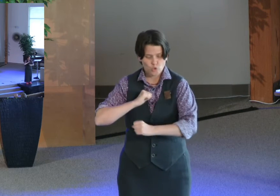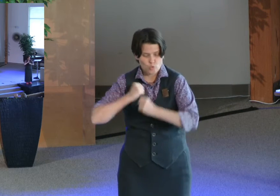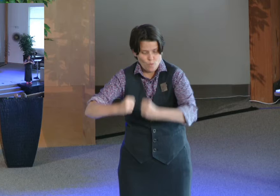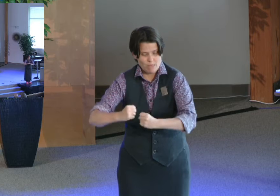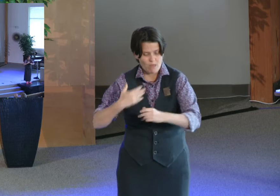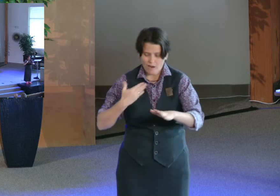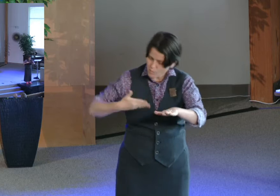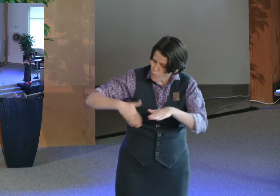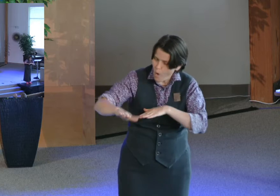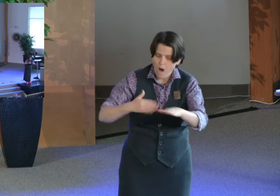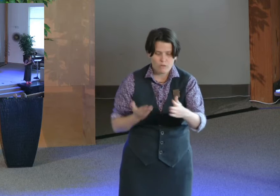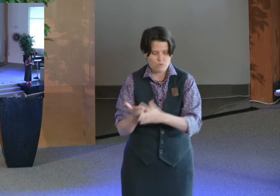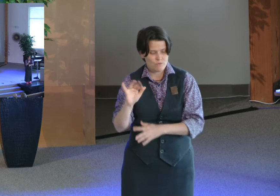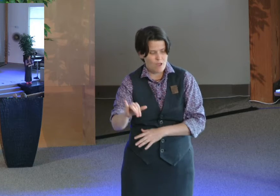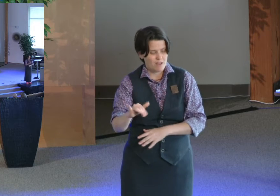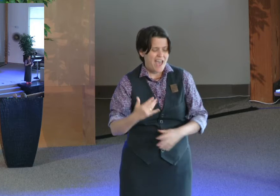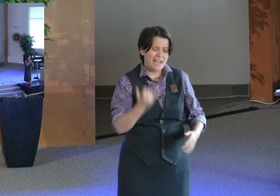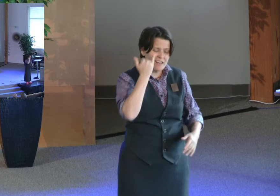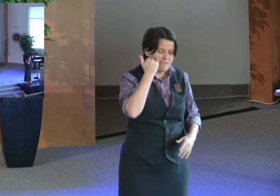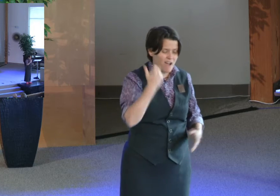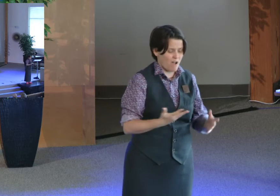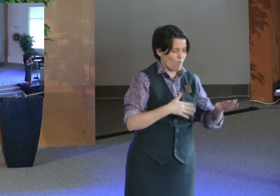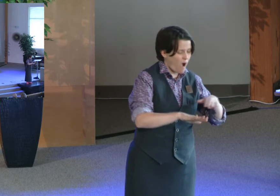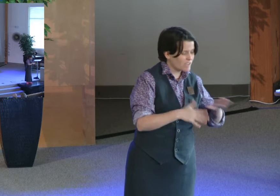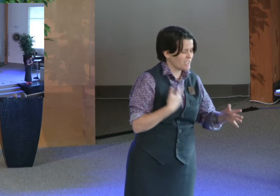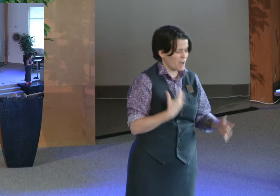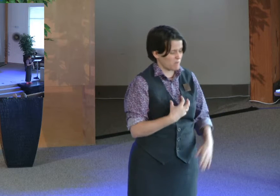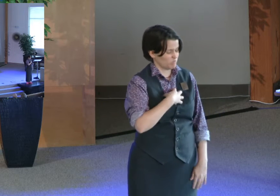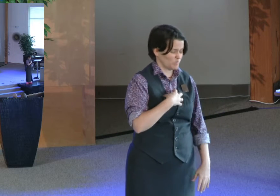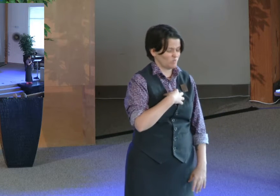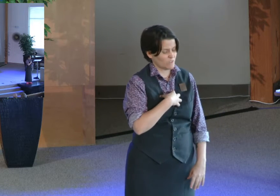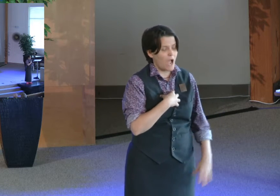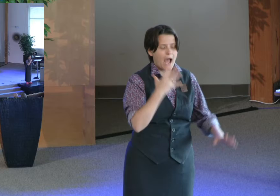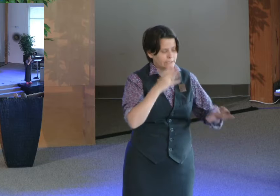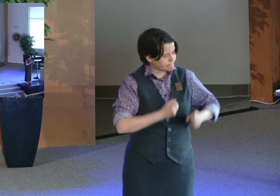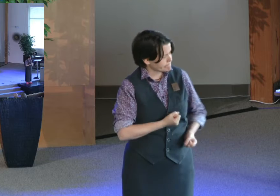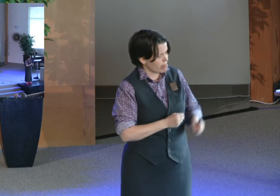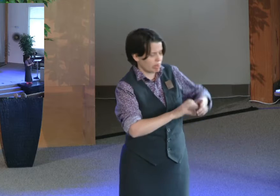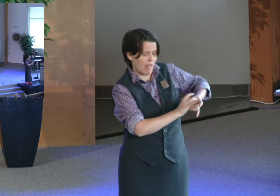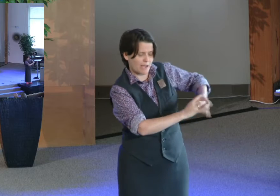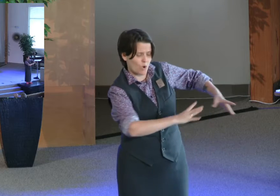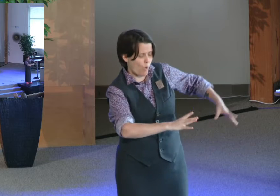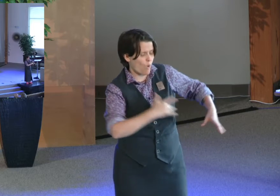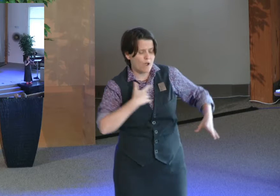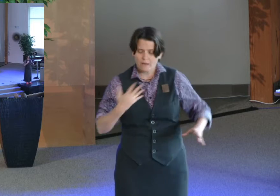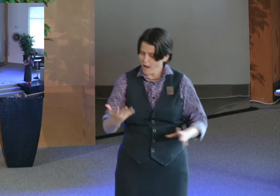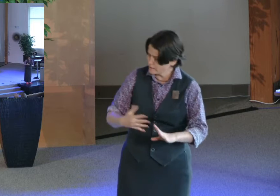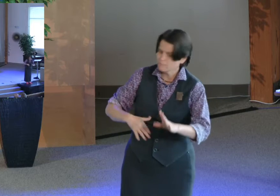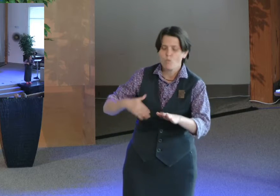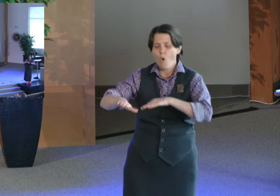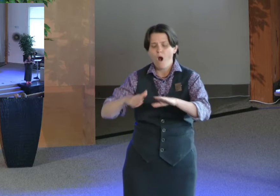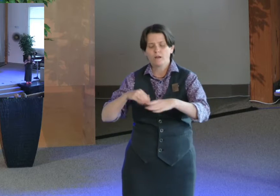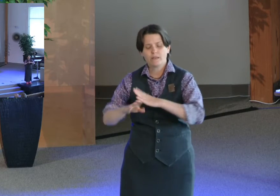love. And as thoughts of lack circulate through my mind and my body and my spirit,